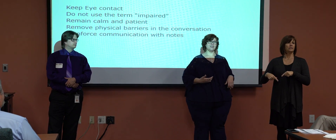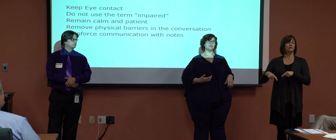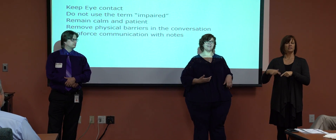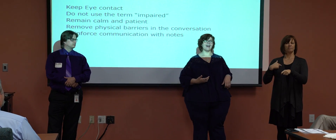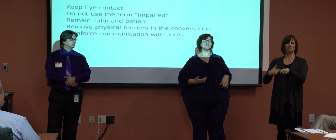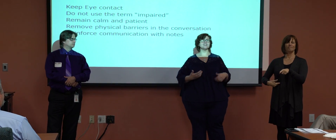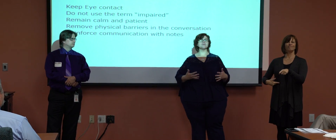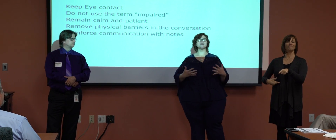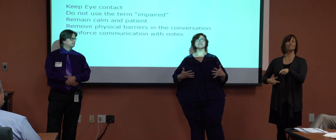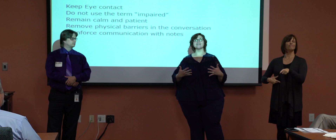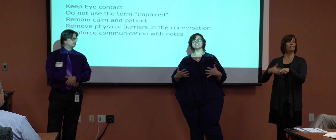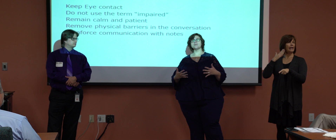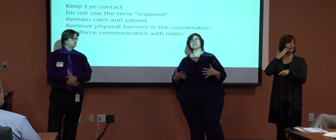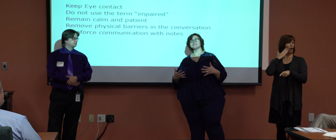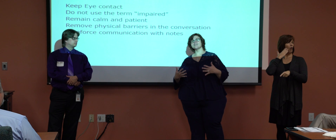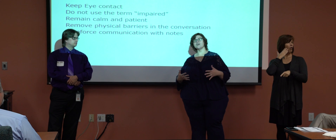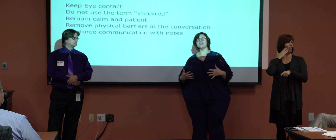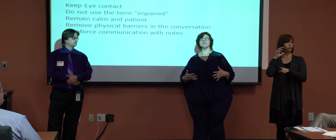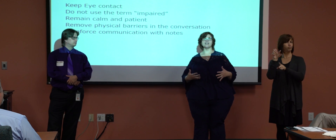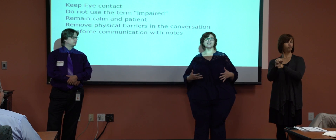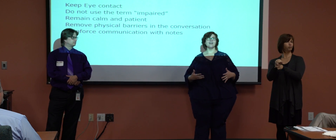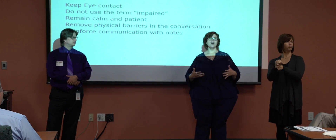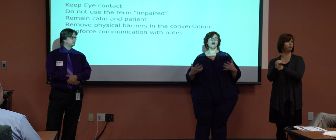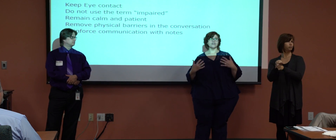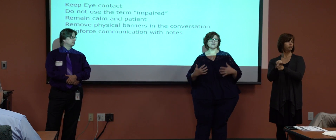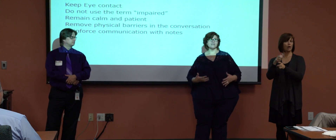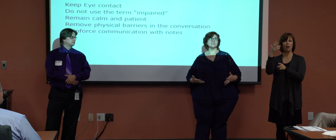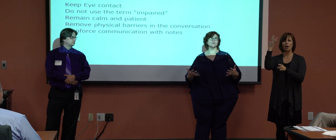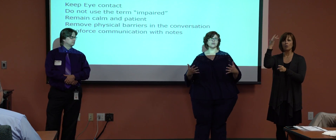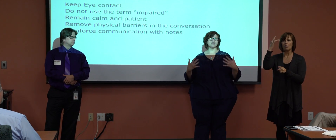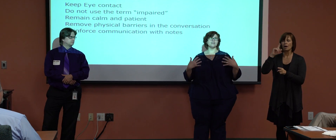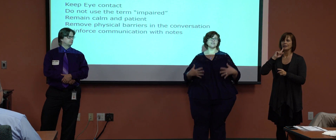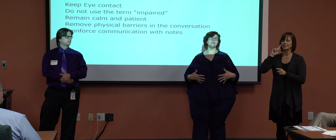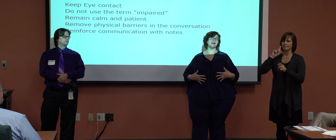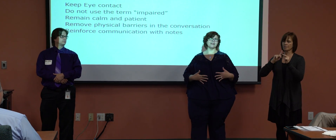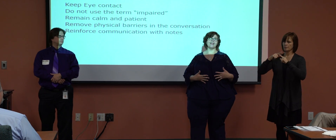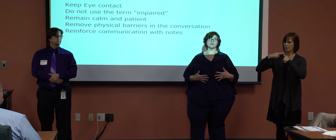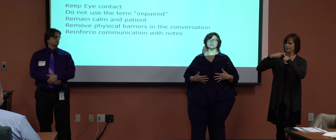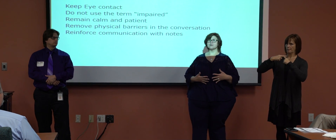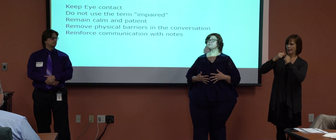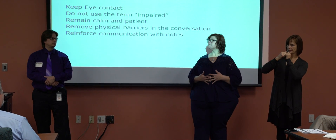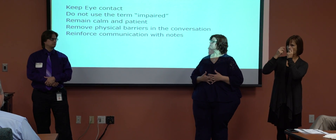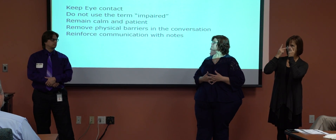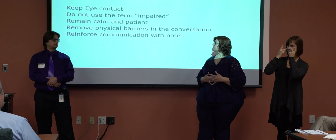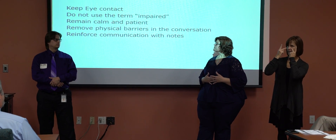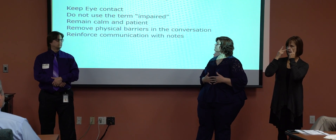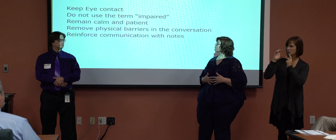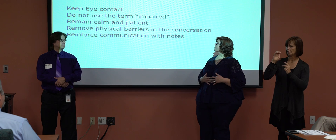they're in tune with that. Just because they depend so heavily on their visual cues of body